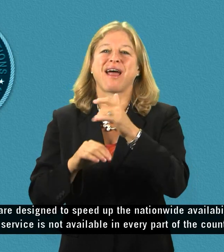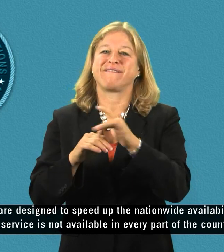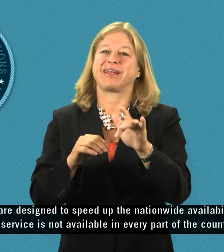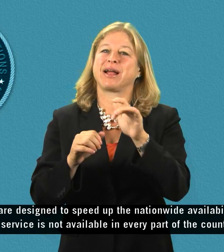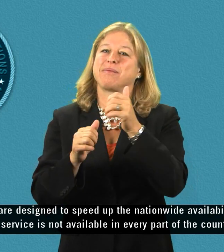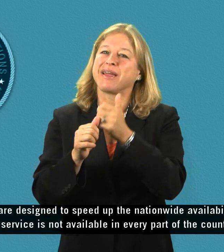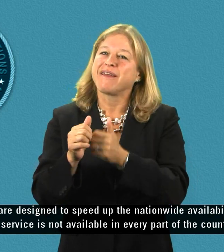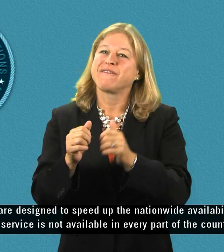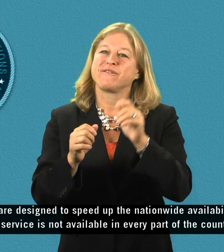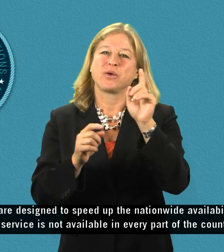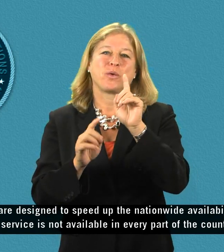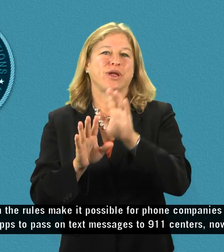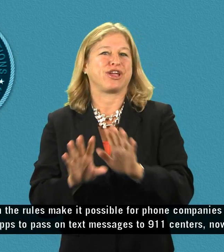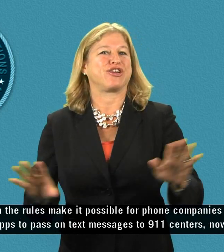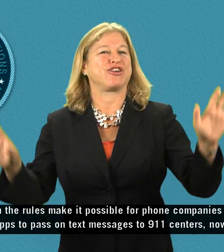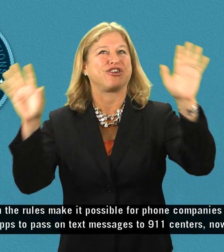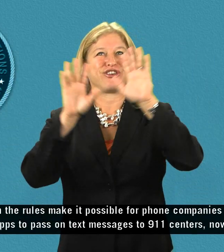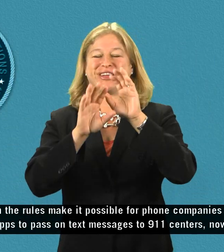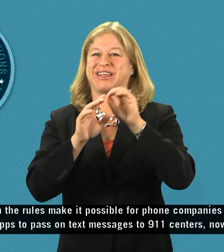not available in every part of the country at this time.